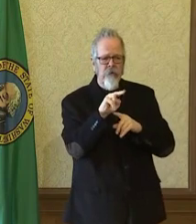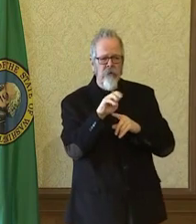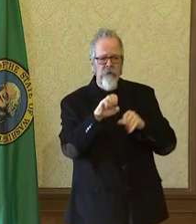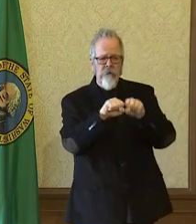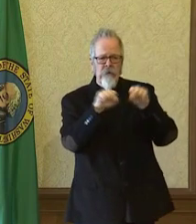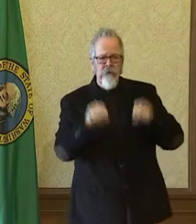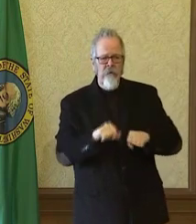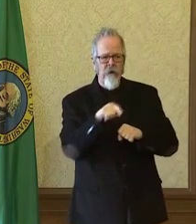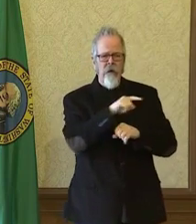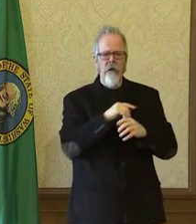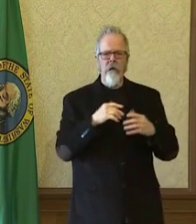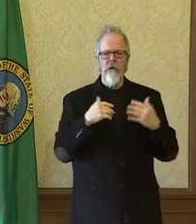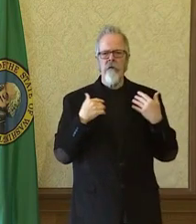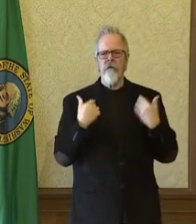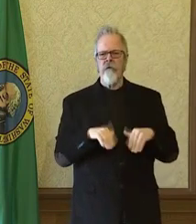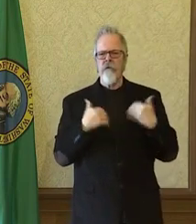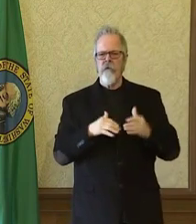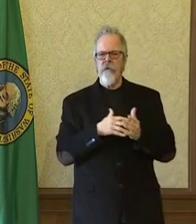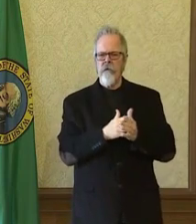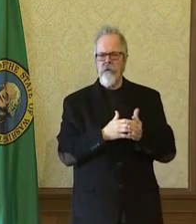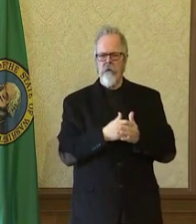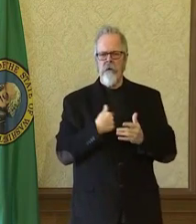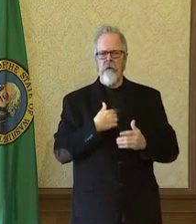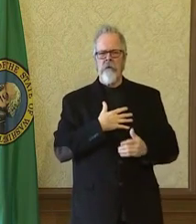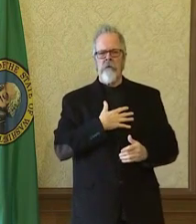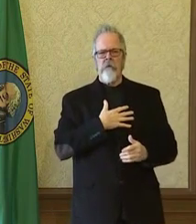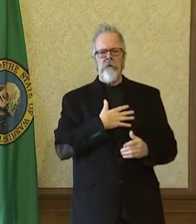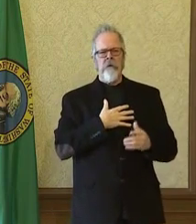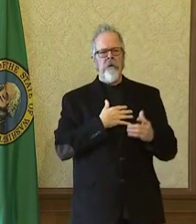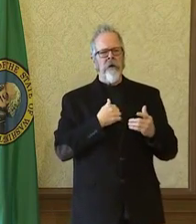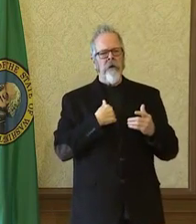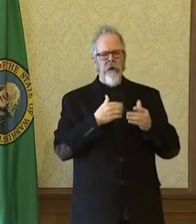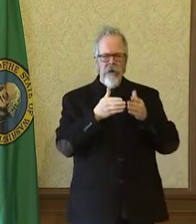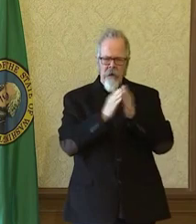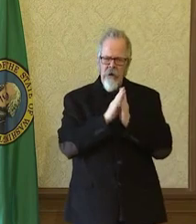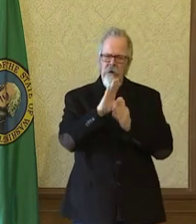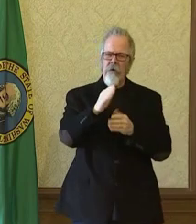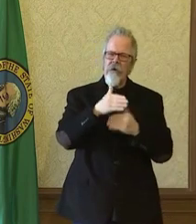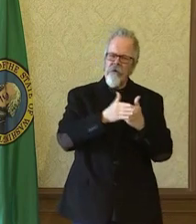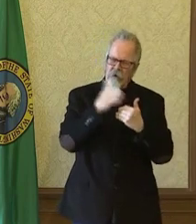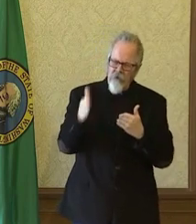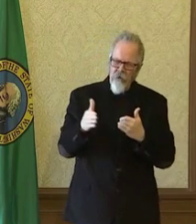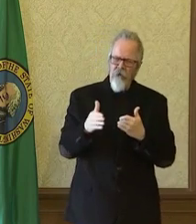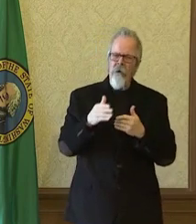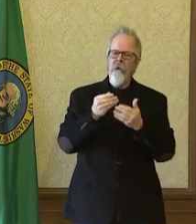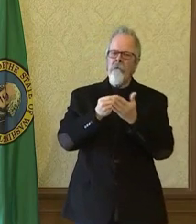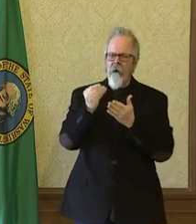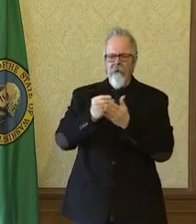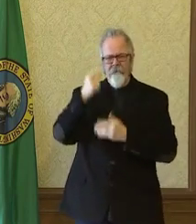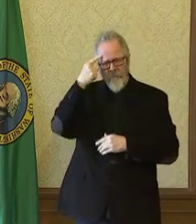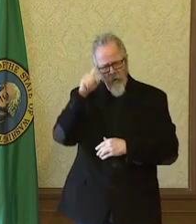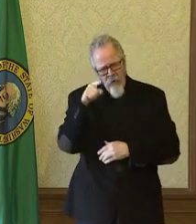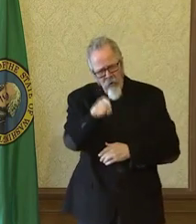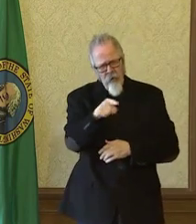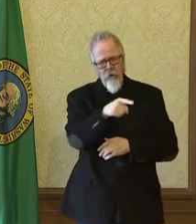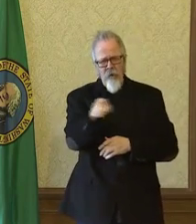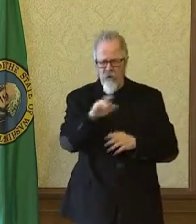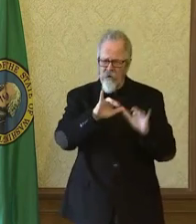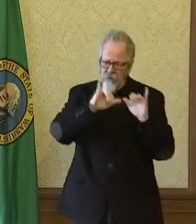through this. And if we keep this group of people in our arms and embrace them and do grocery shopping for